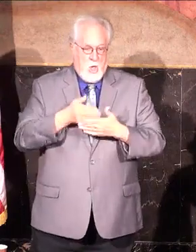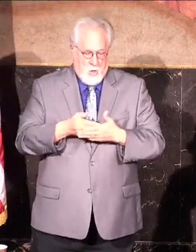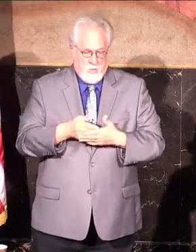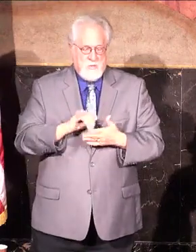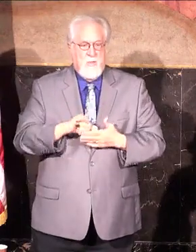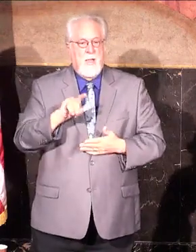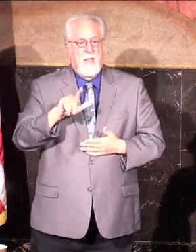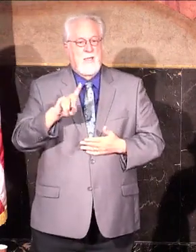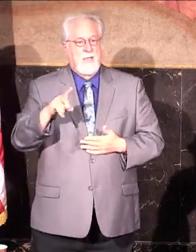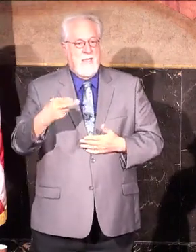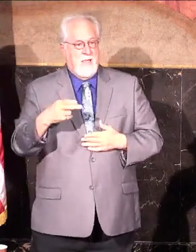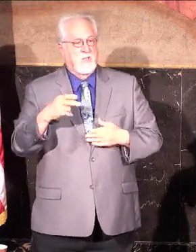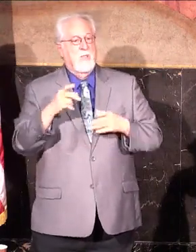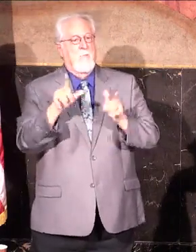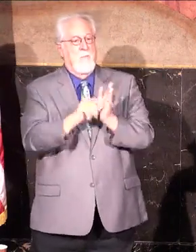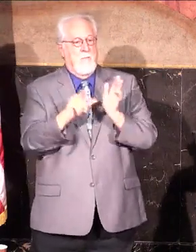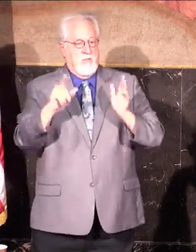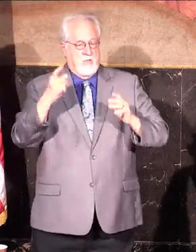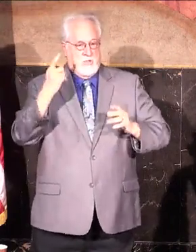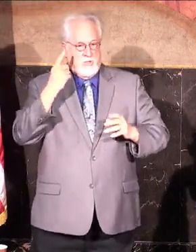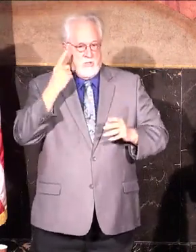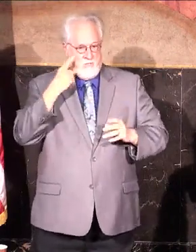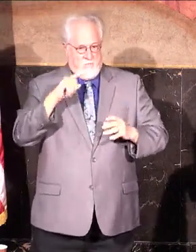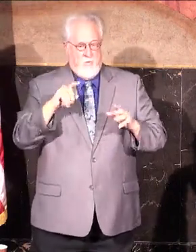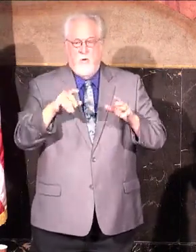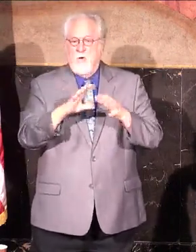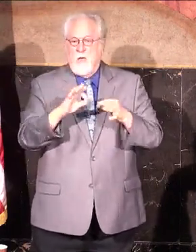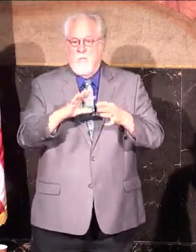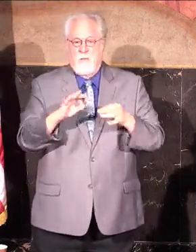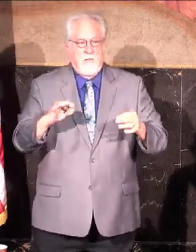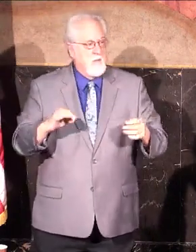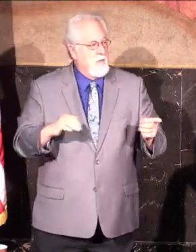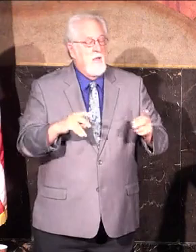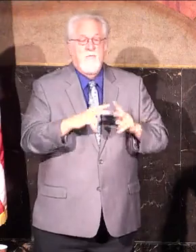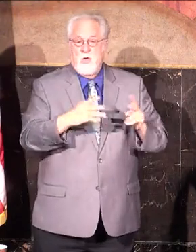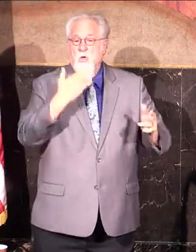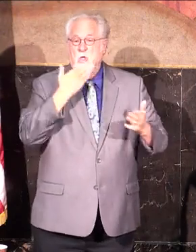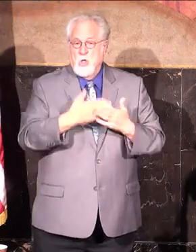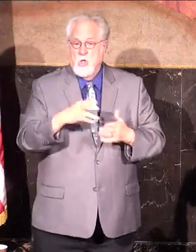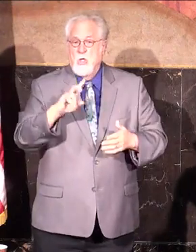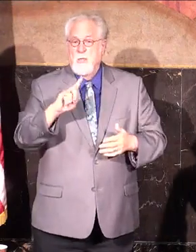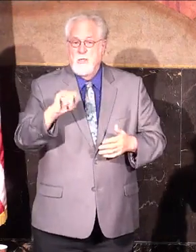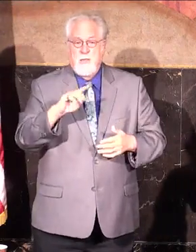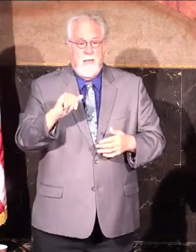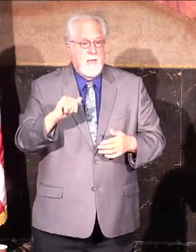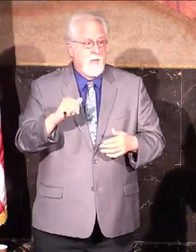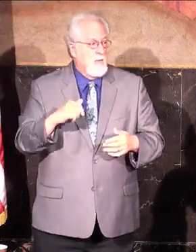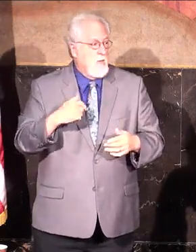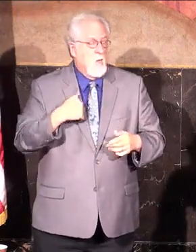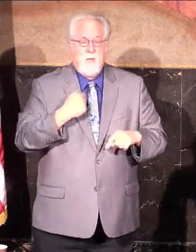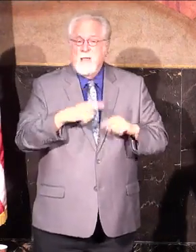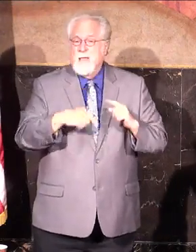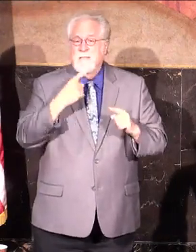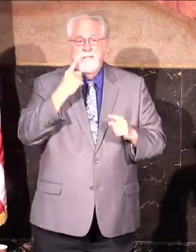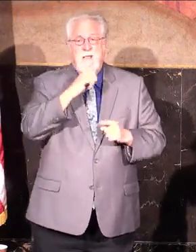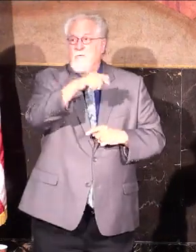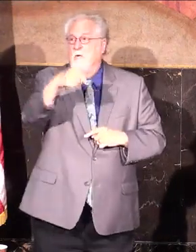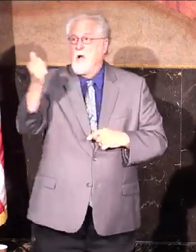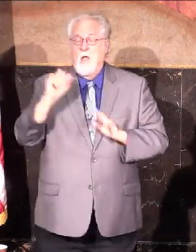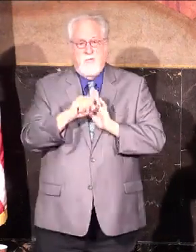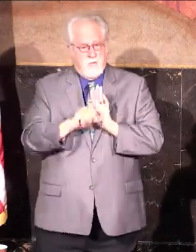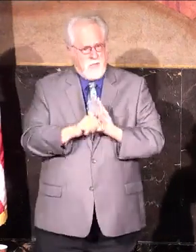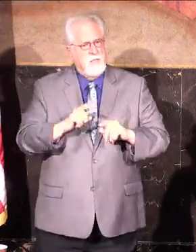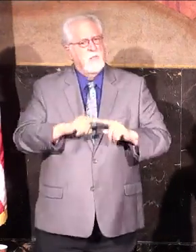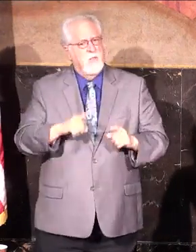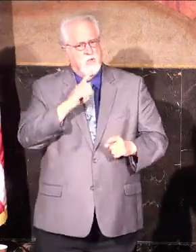has published out for public for everyone to use. Very high quality data. Honestly speaking, we can't say that for some of the other states around, but